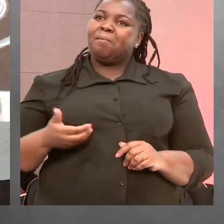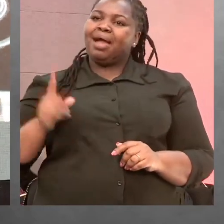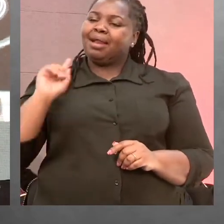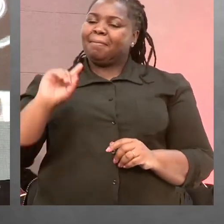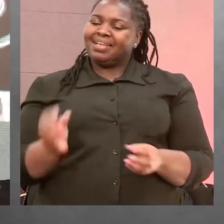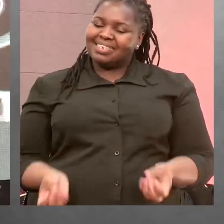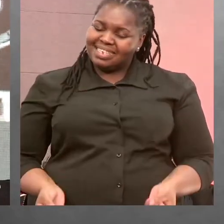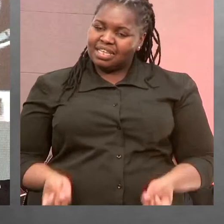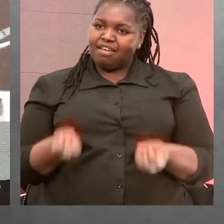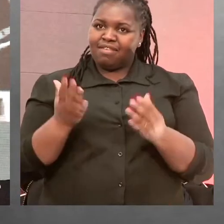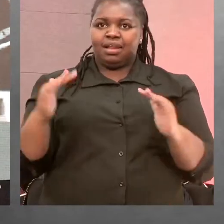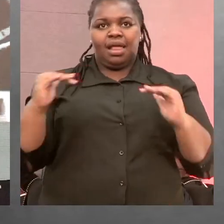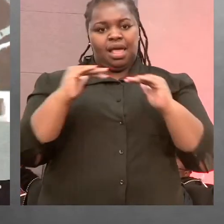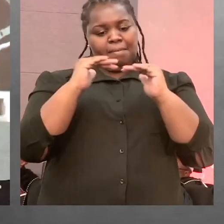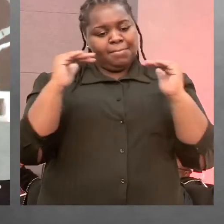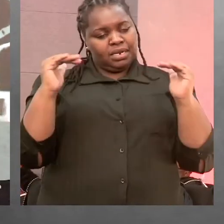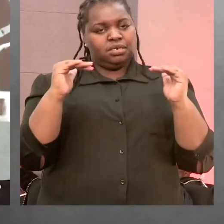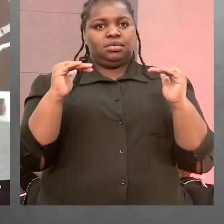get equal amount.